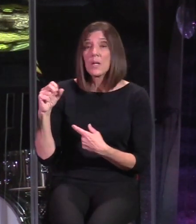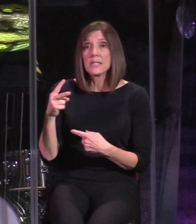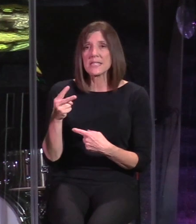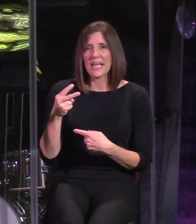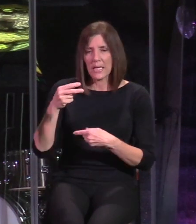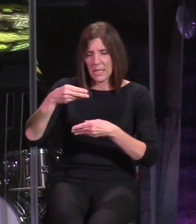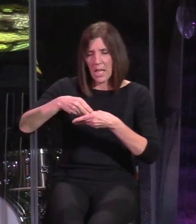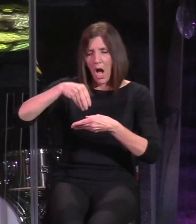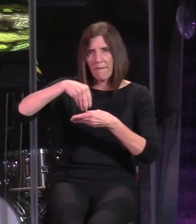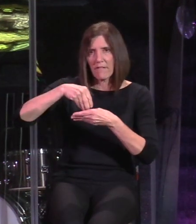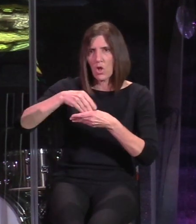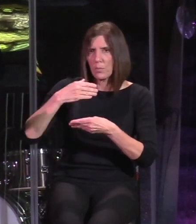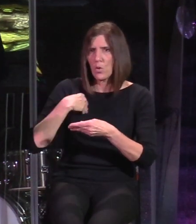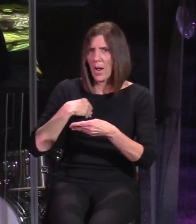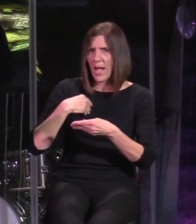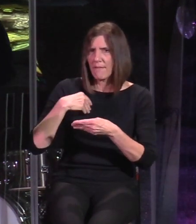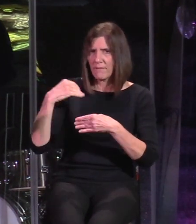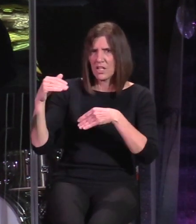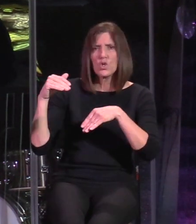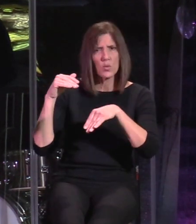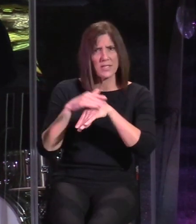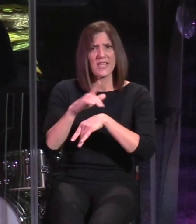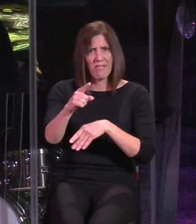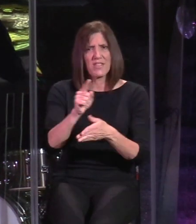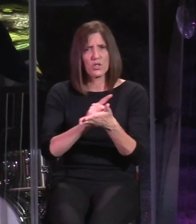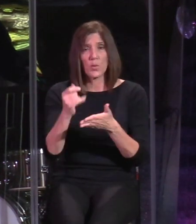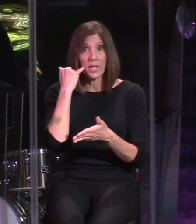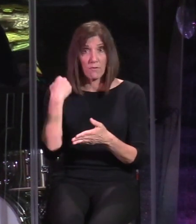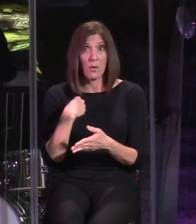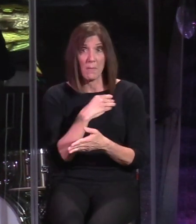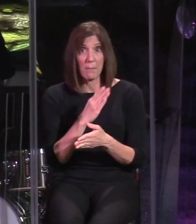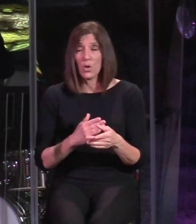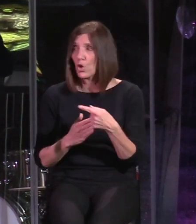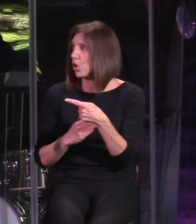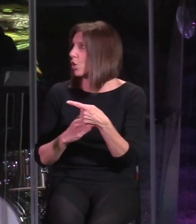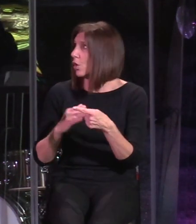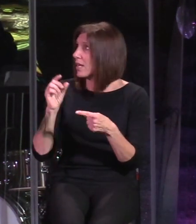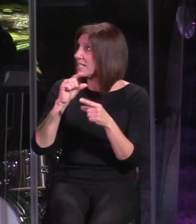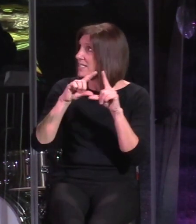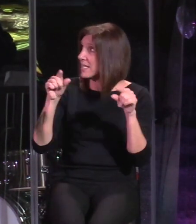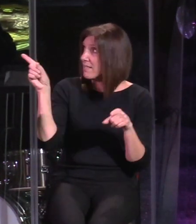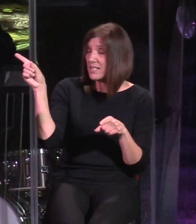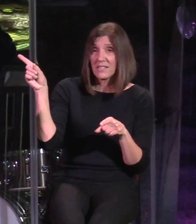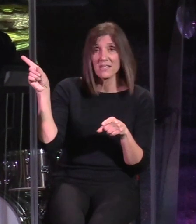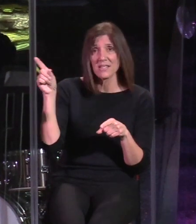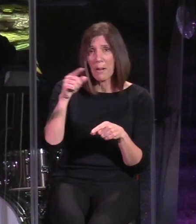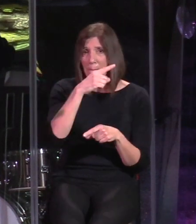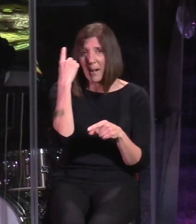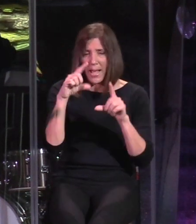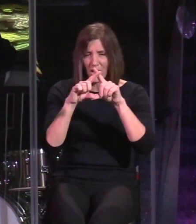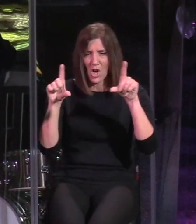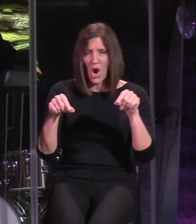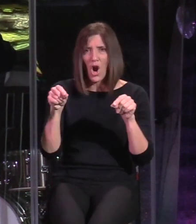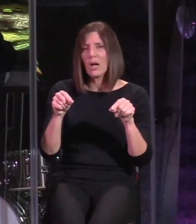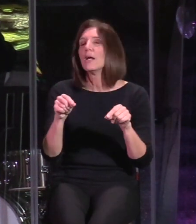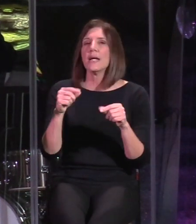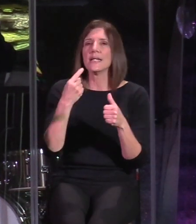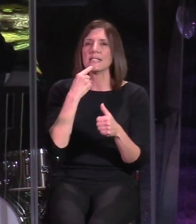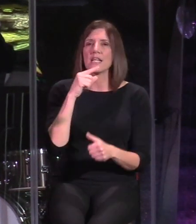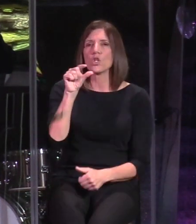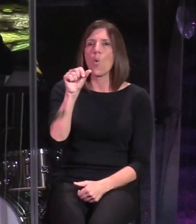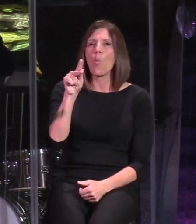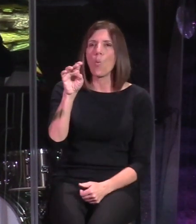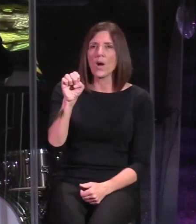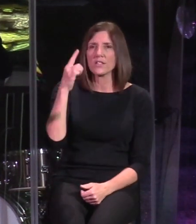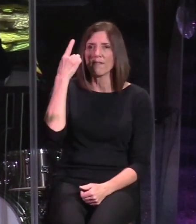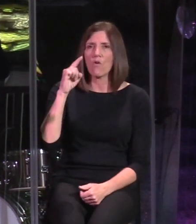that was sent to you this week, I want you to remove the card in it that has the darker background. It says "Once for All" on it. It's got a dark background. If you don't have that,